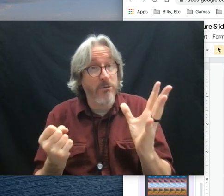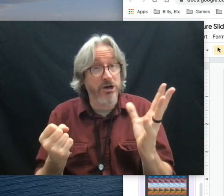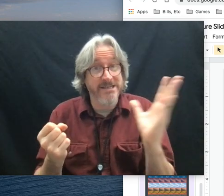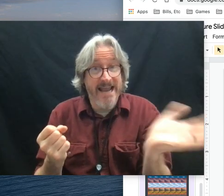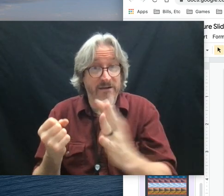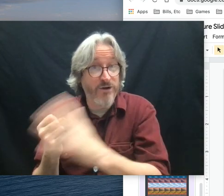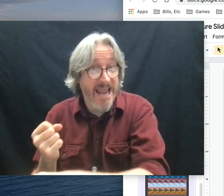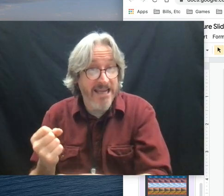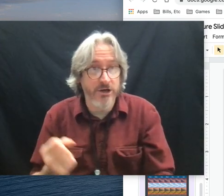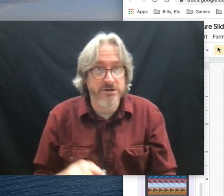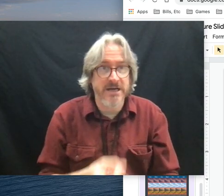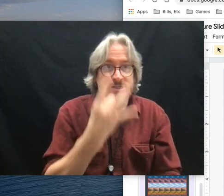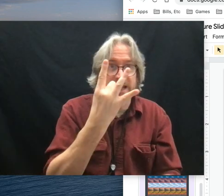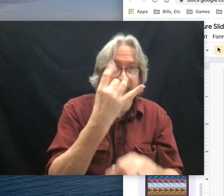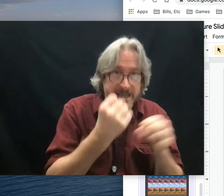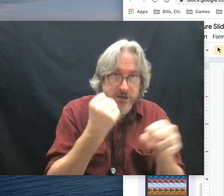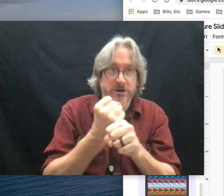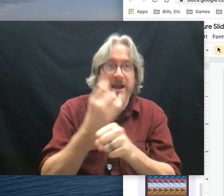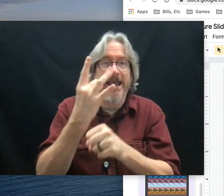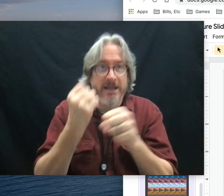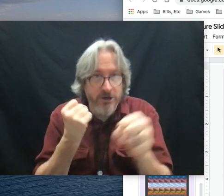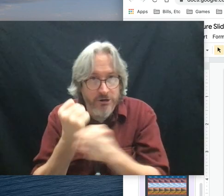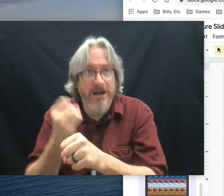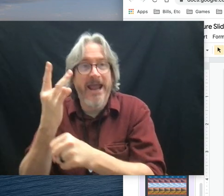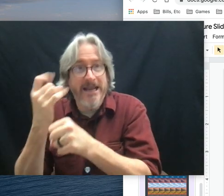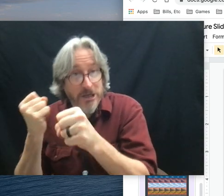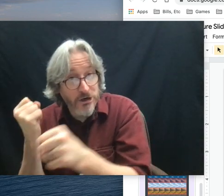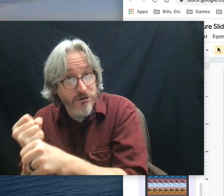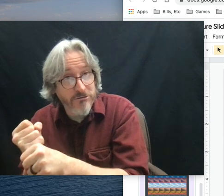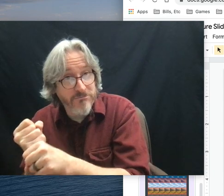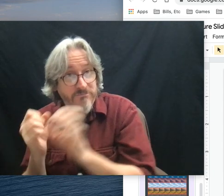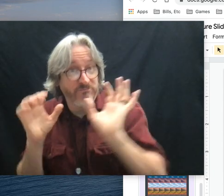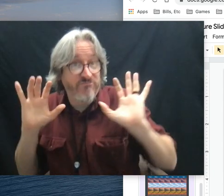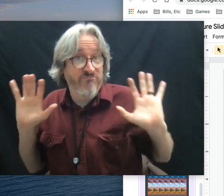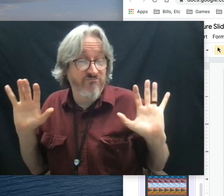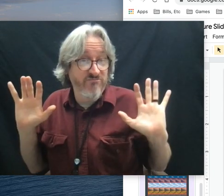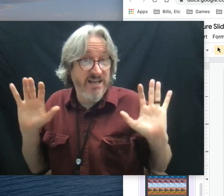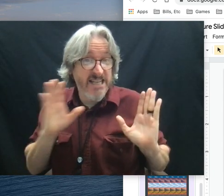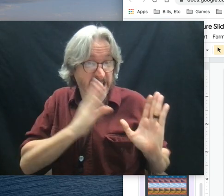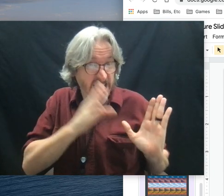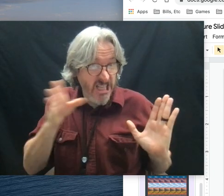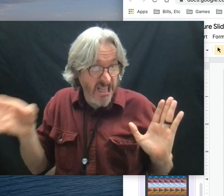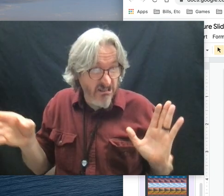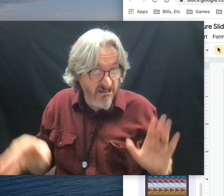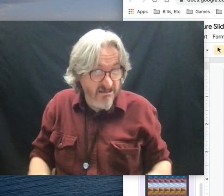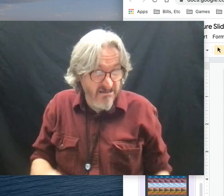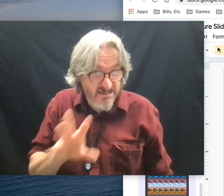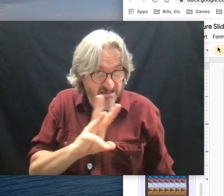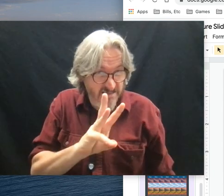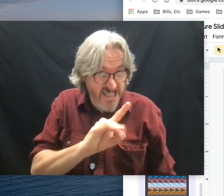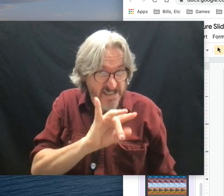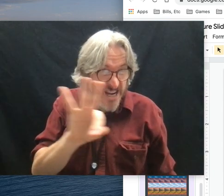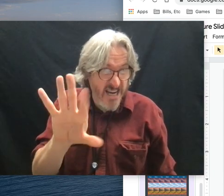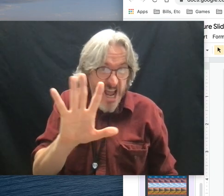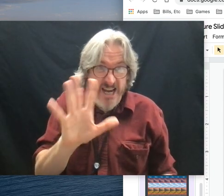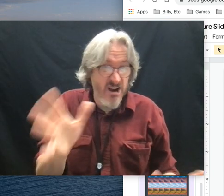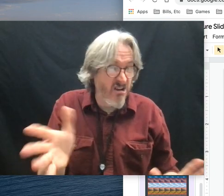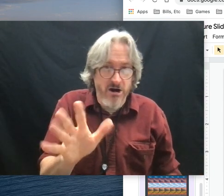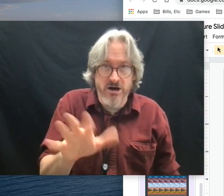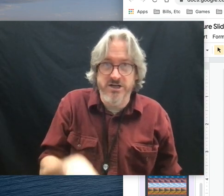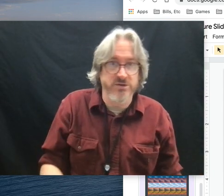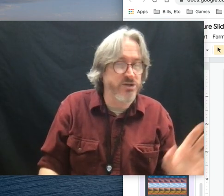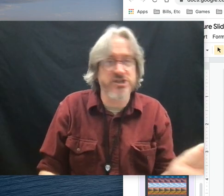if I were going to say every 8 years, I would say 8 year, 8 year, 8 year. It's a little clearer. Six, seven, eight,